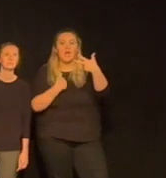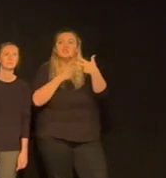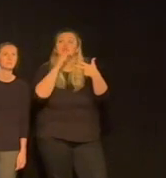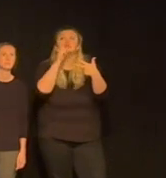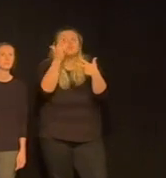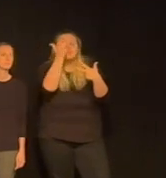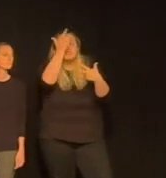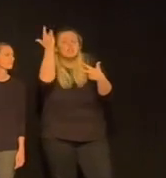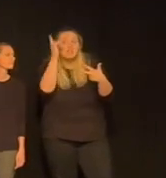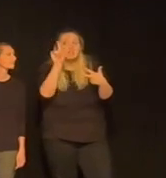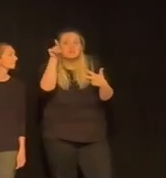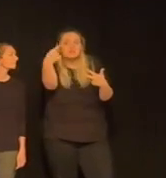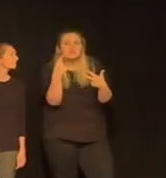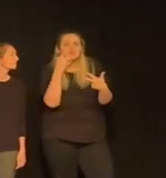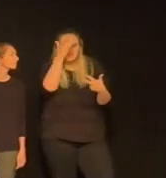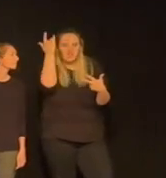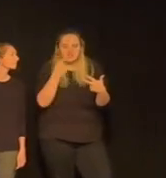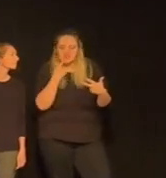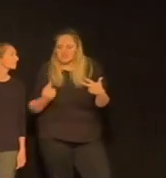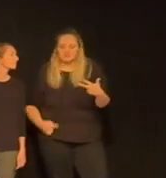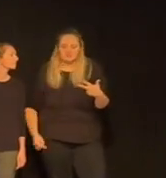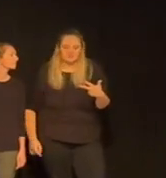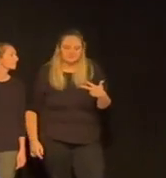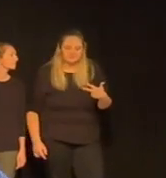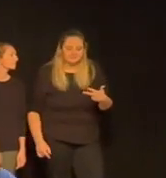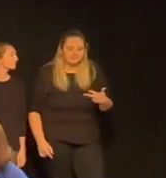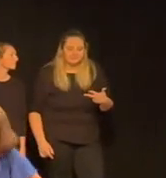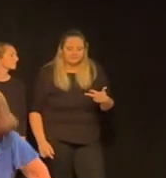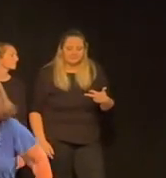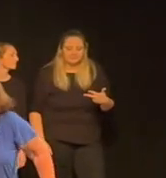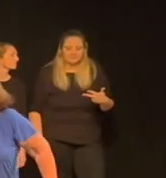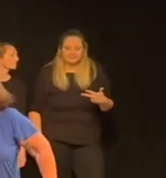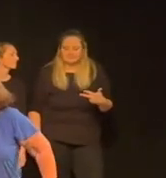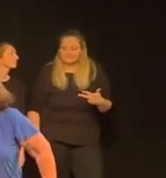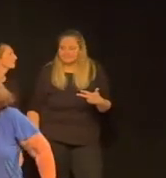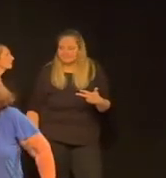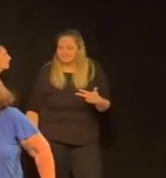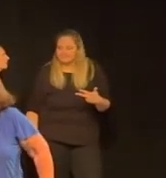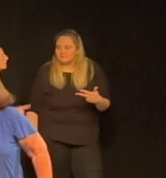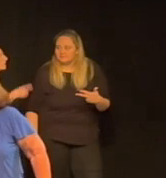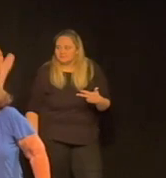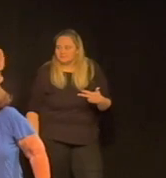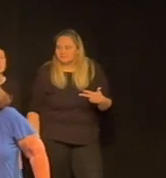I didn't forget the mask. I just forgot to mention it. Stanley.